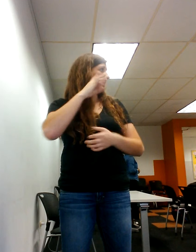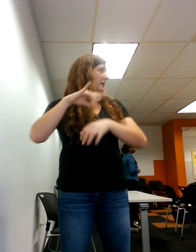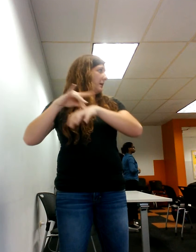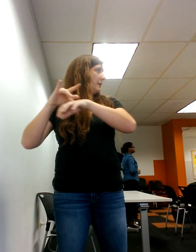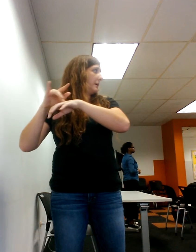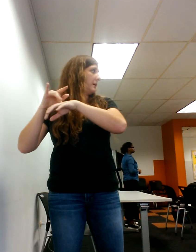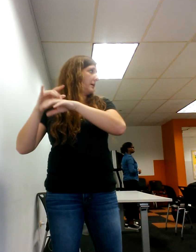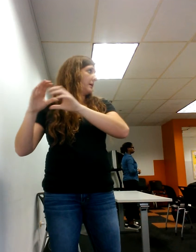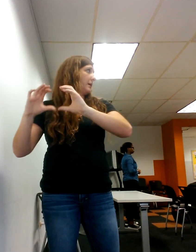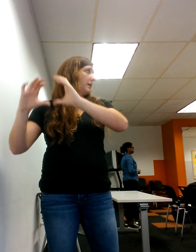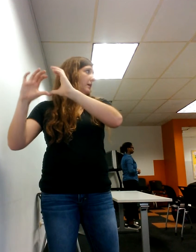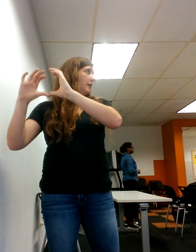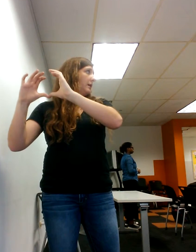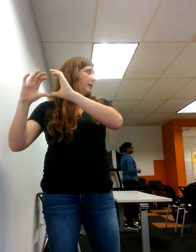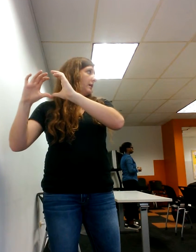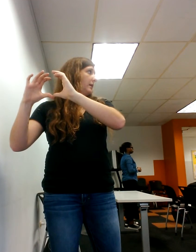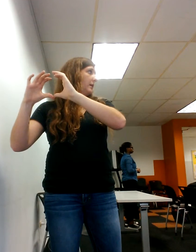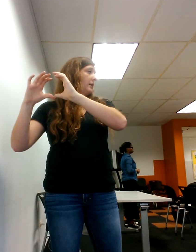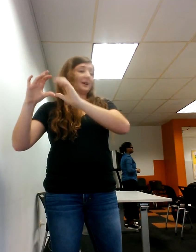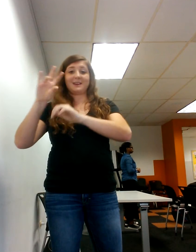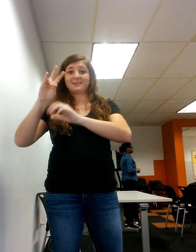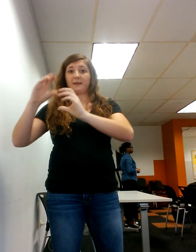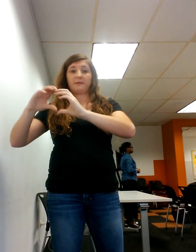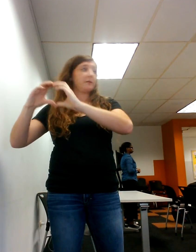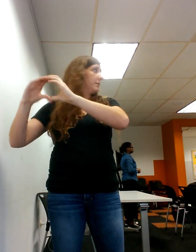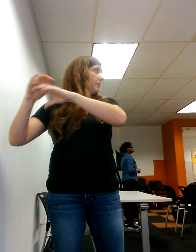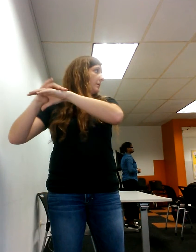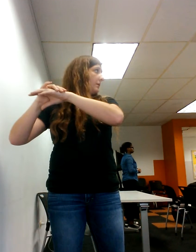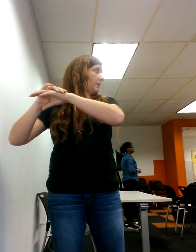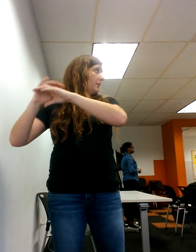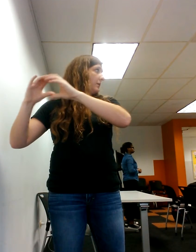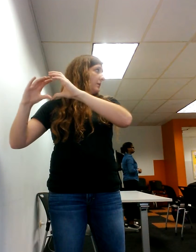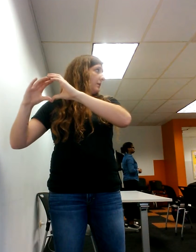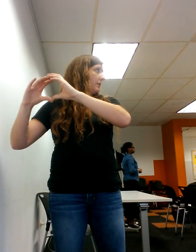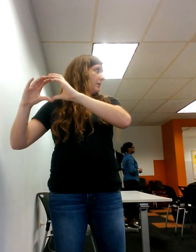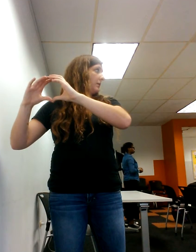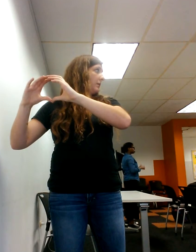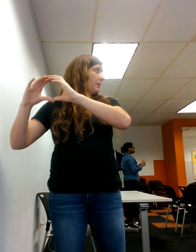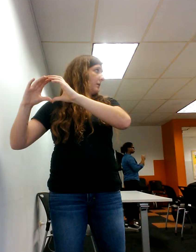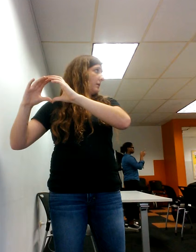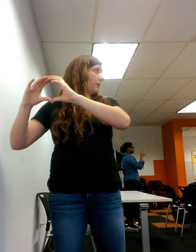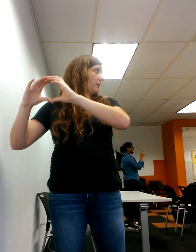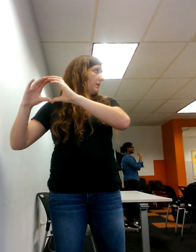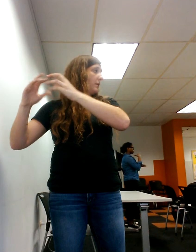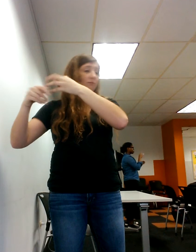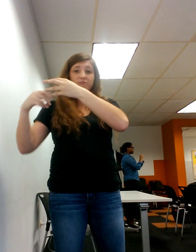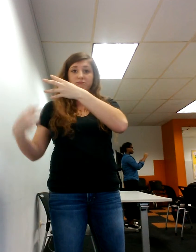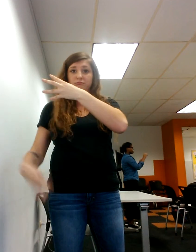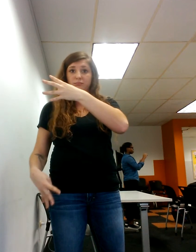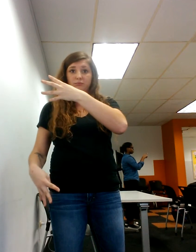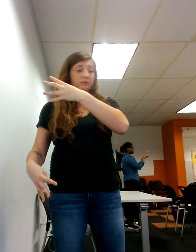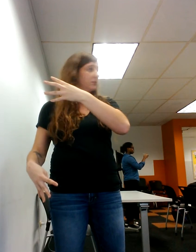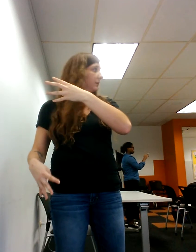Where'd I go? Here, we have 7 planets, right? Planets. I moved it. Now I'm going to give you a list. Here's the 7